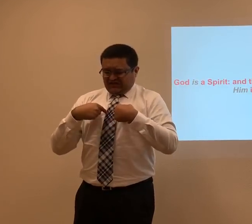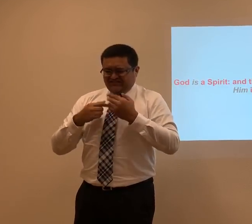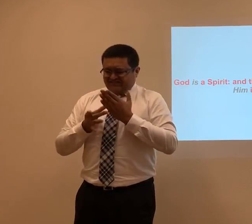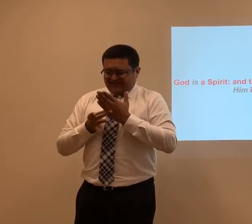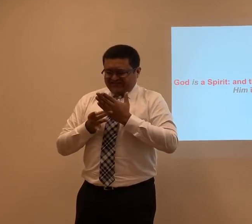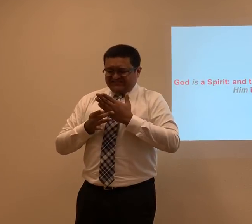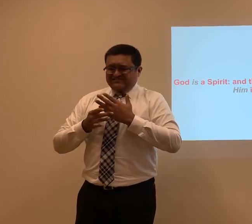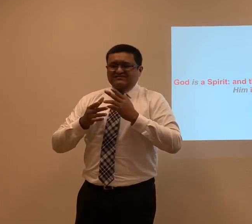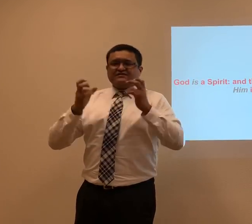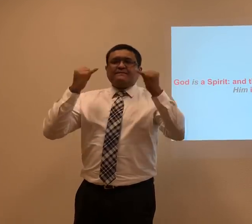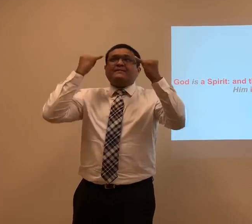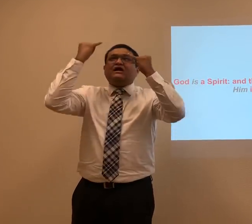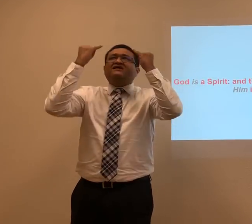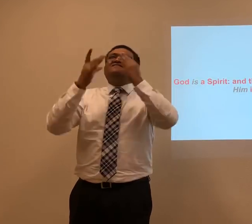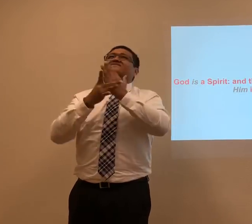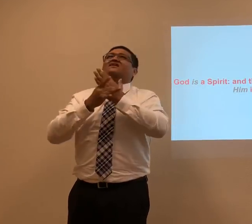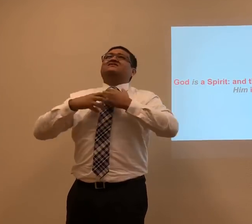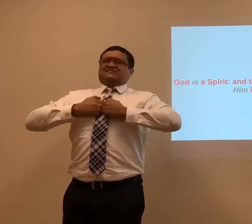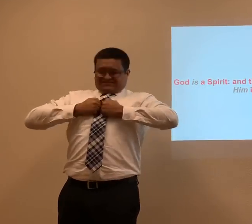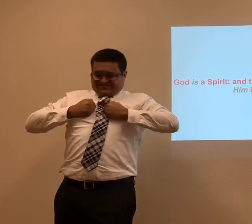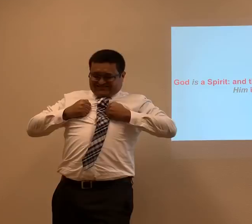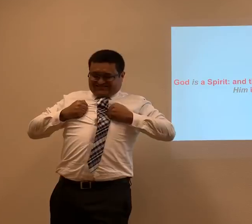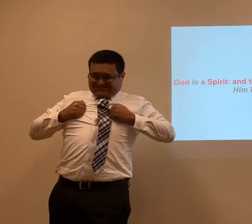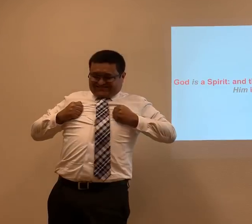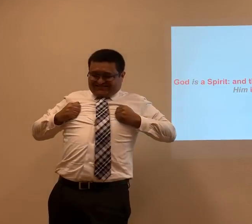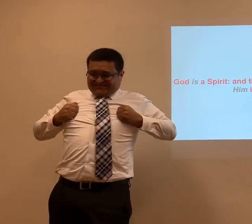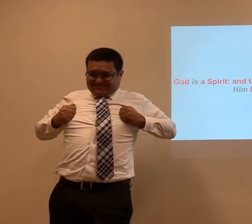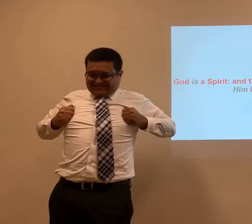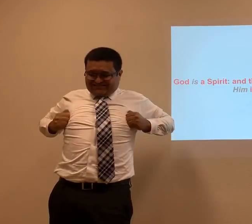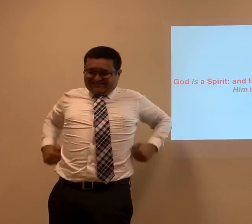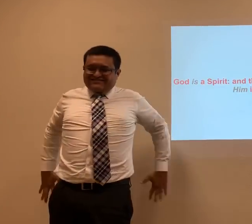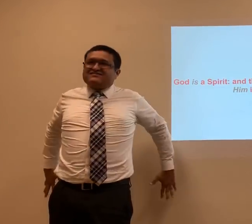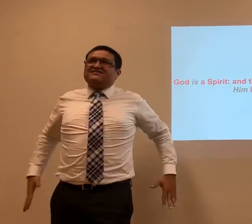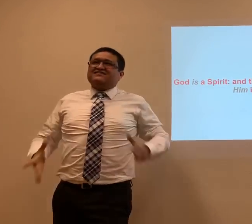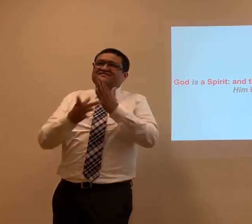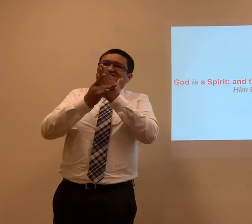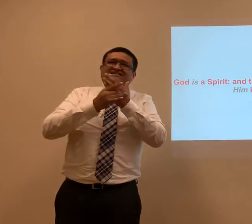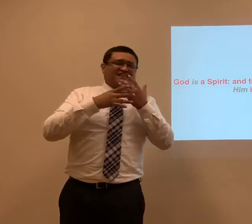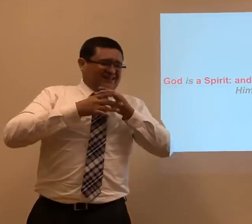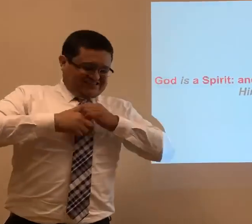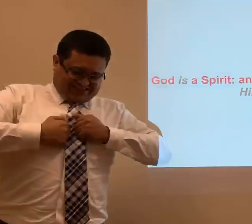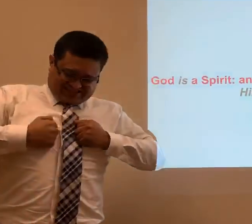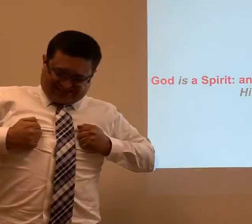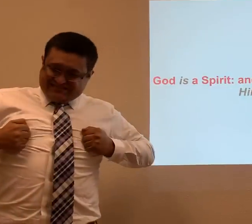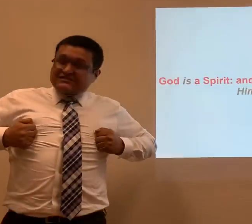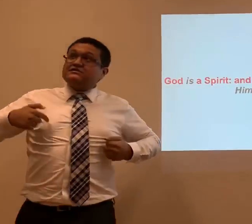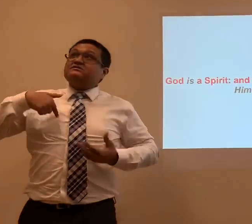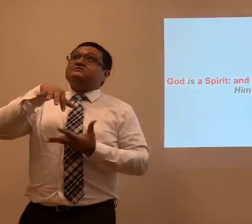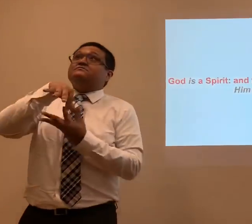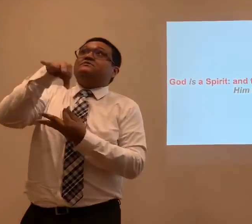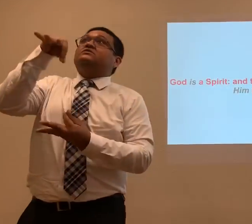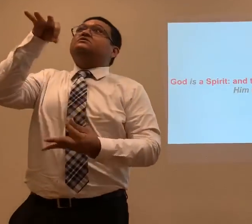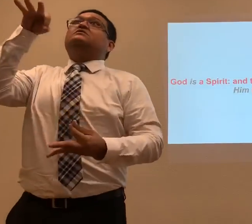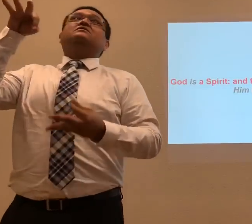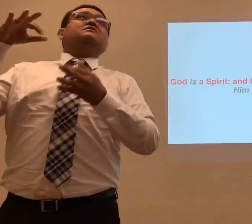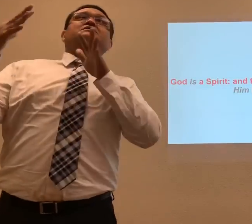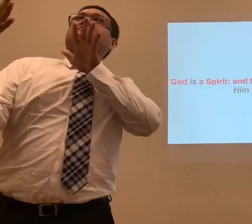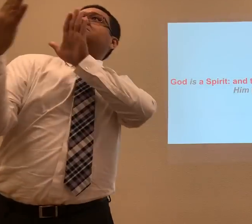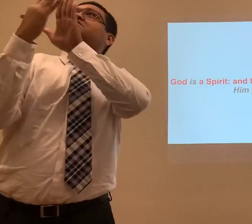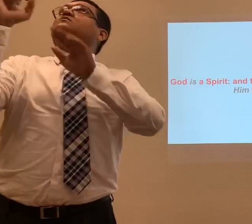And you know your soul is in you. You have your flesh, there's all this imagination, your inner twirl. But you